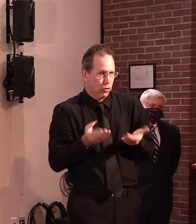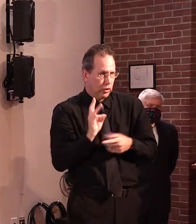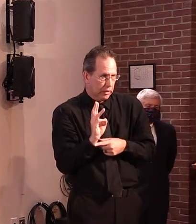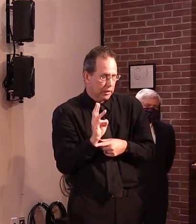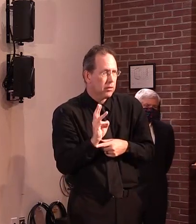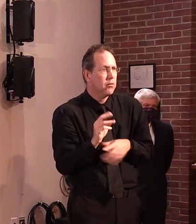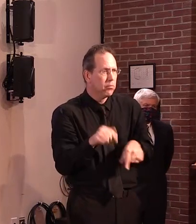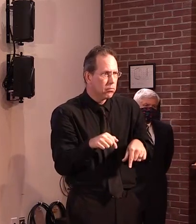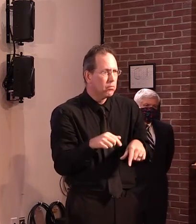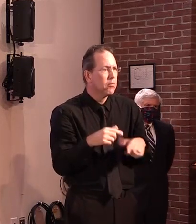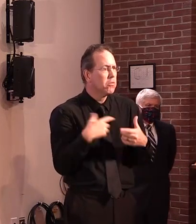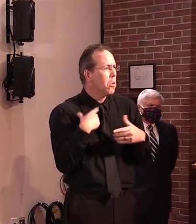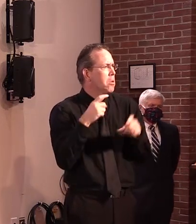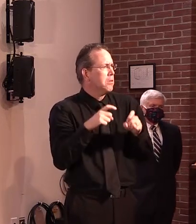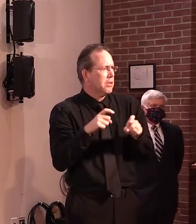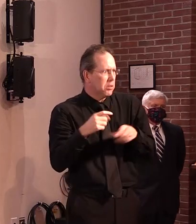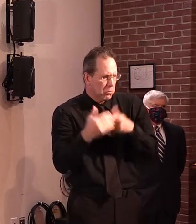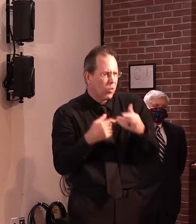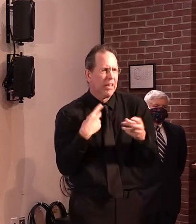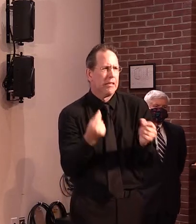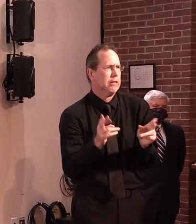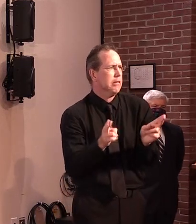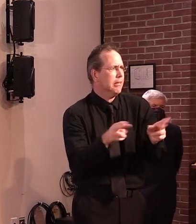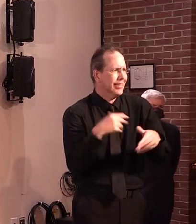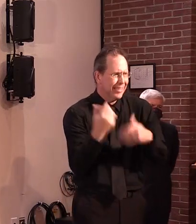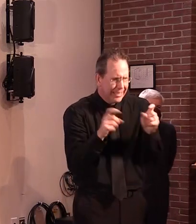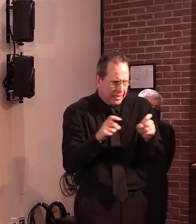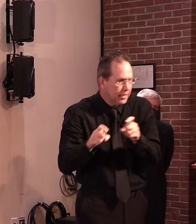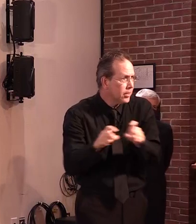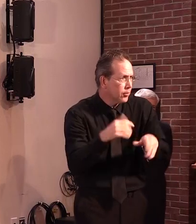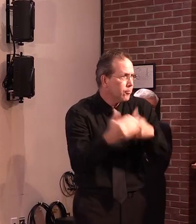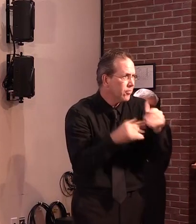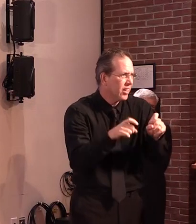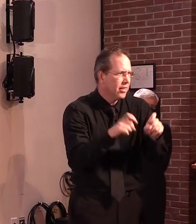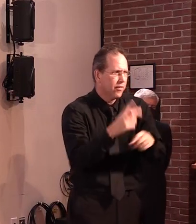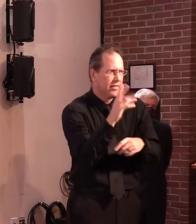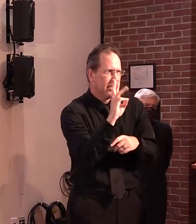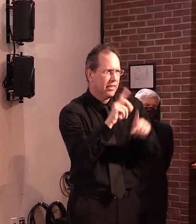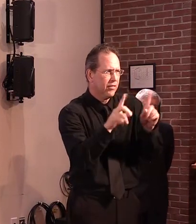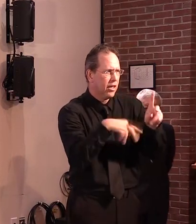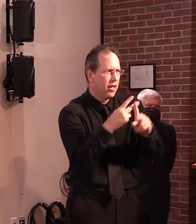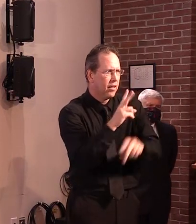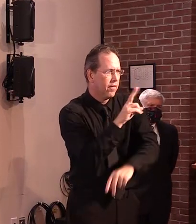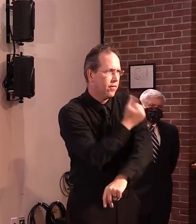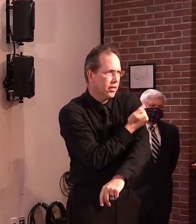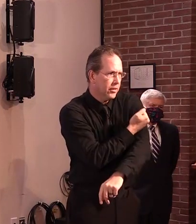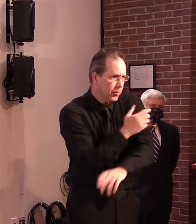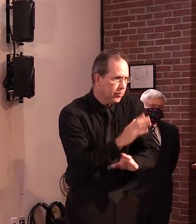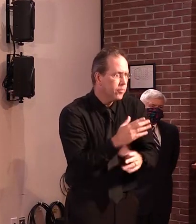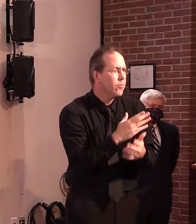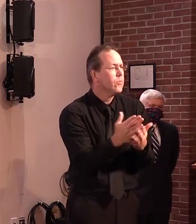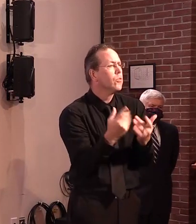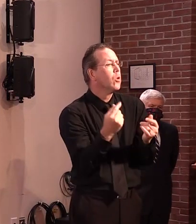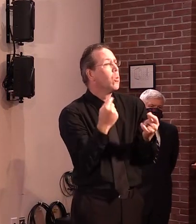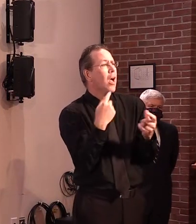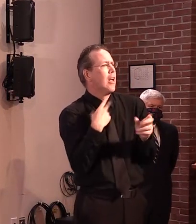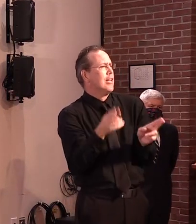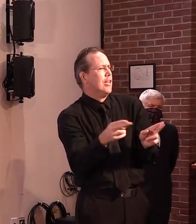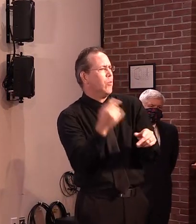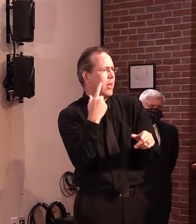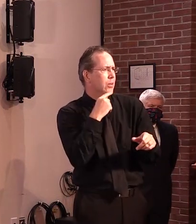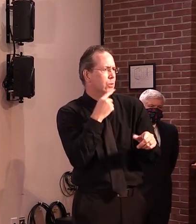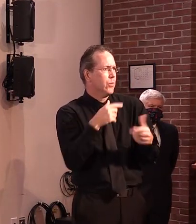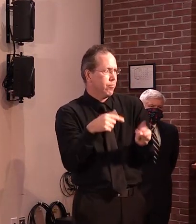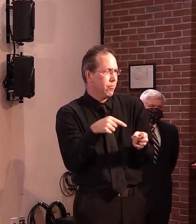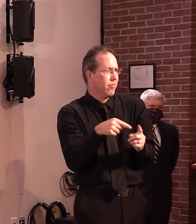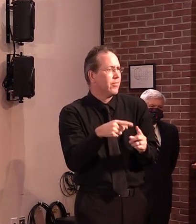quickly, but I want to emphasize to you all that the speed was because of very